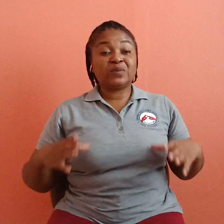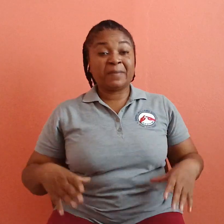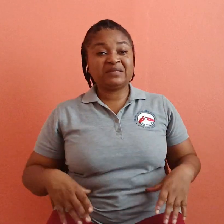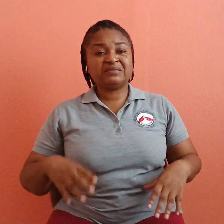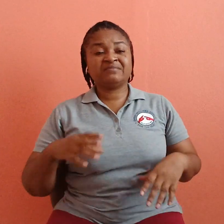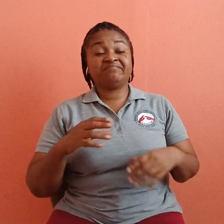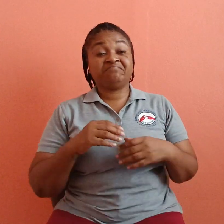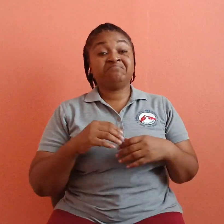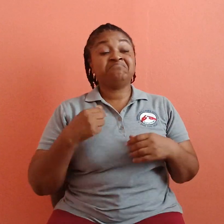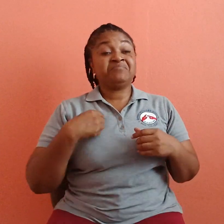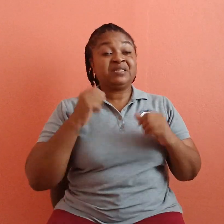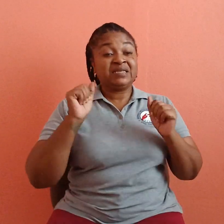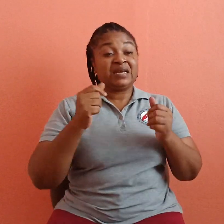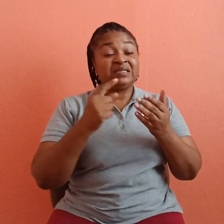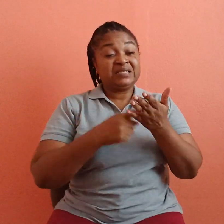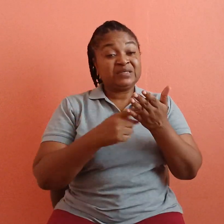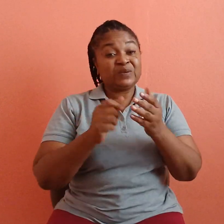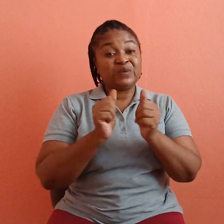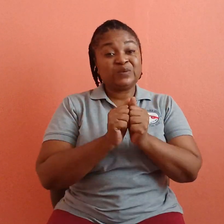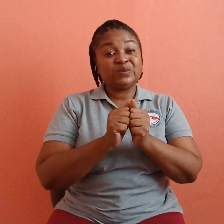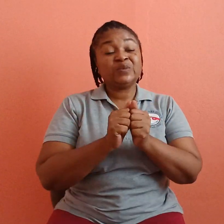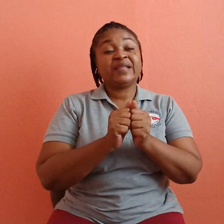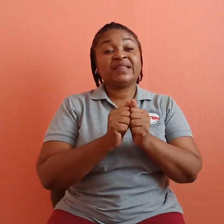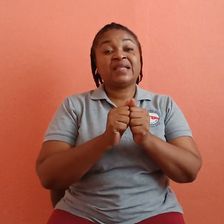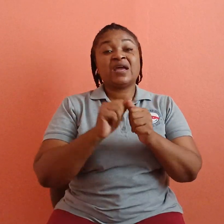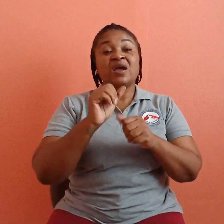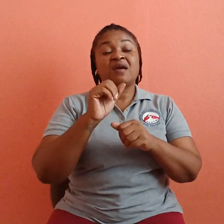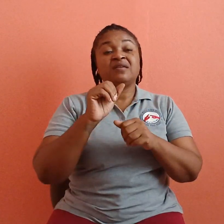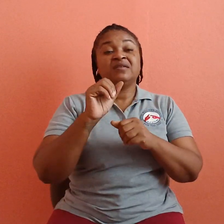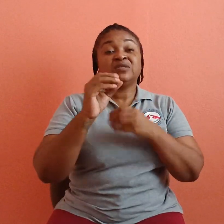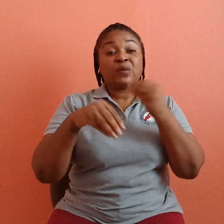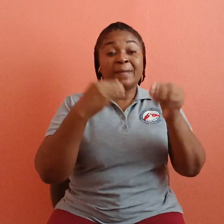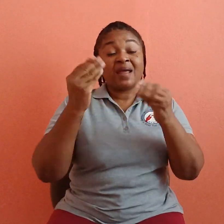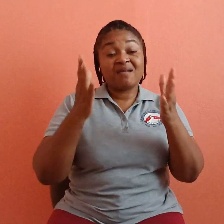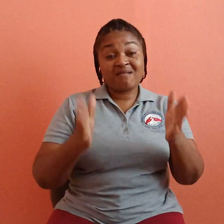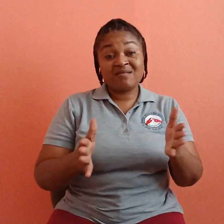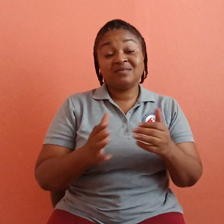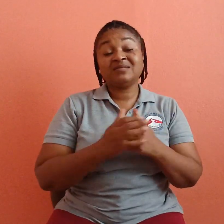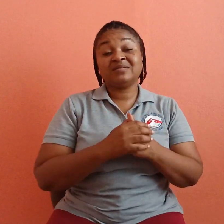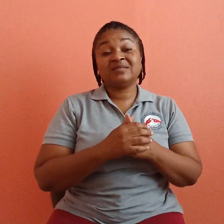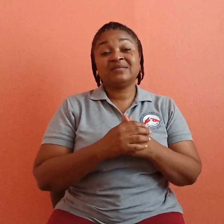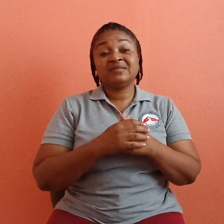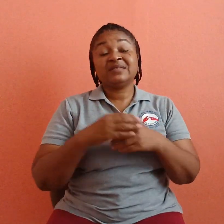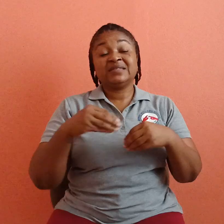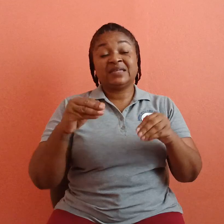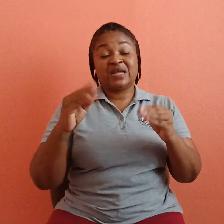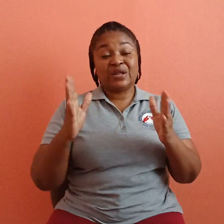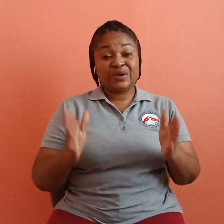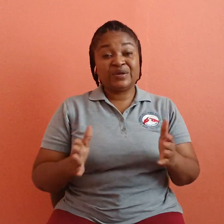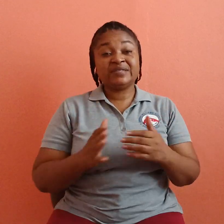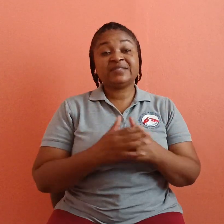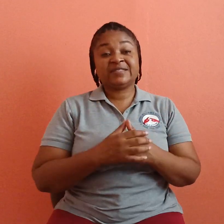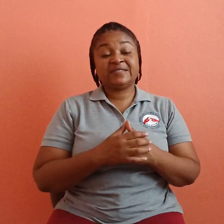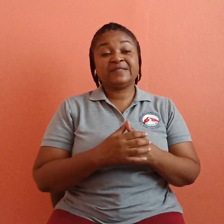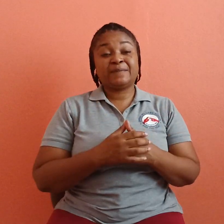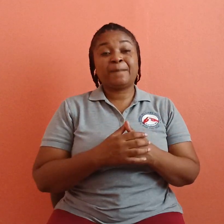to suppliers, And I can speak to other people in